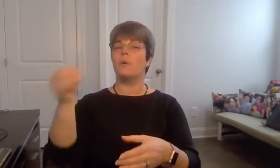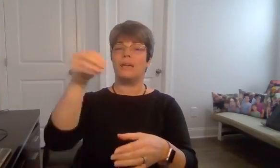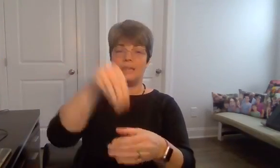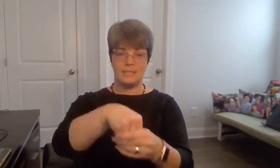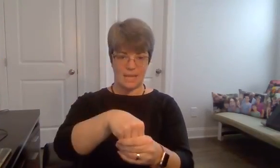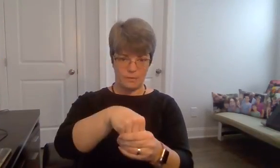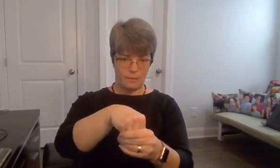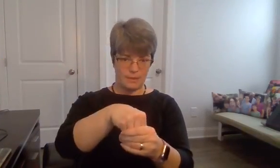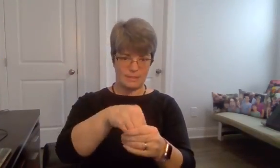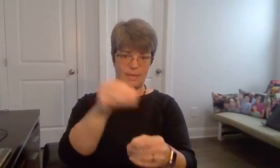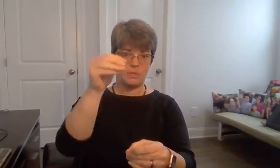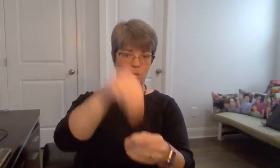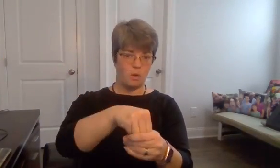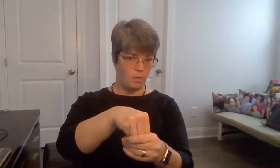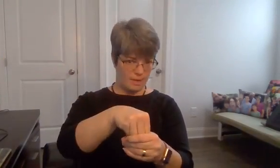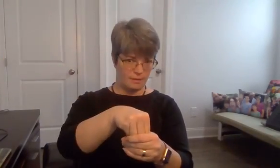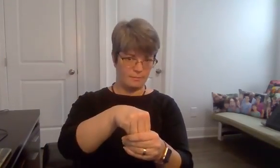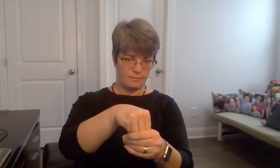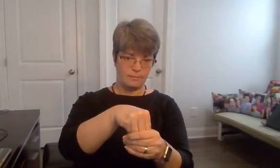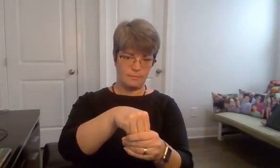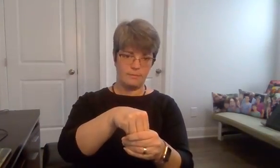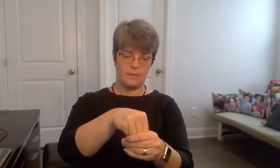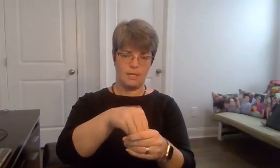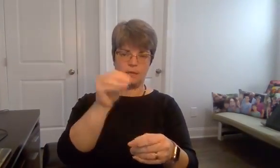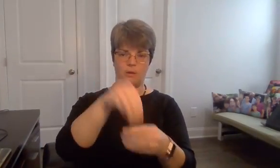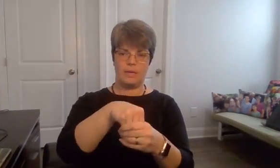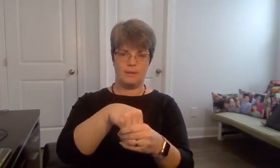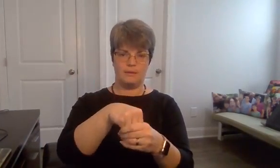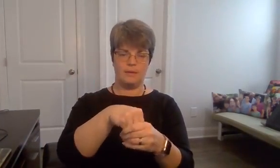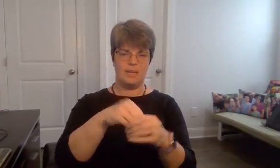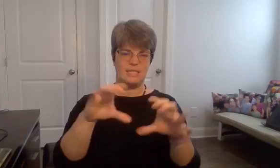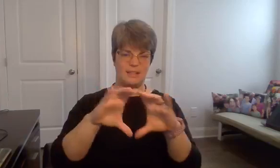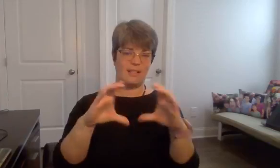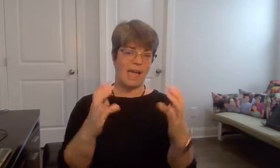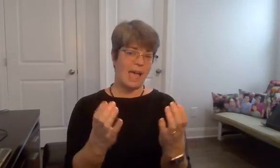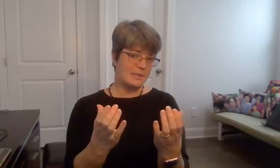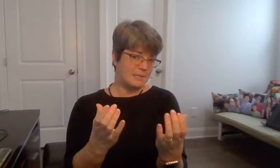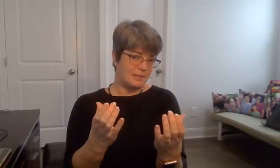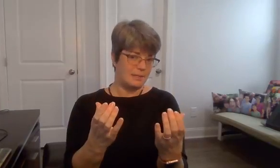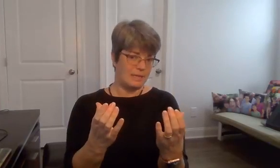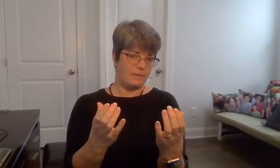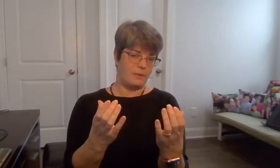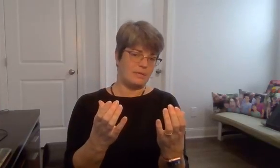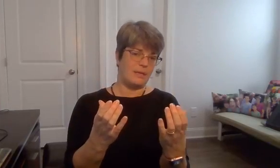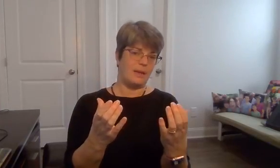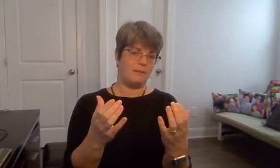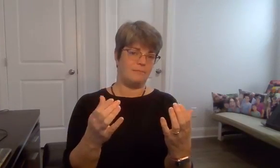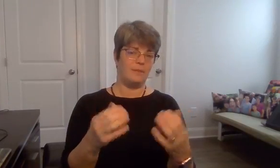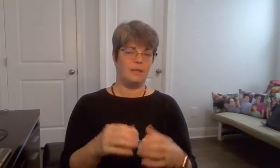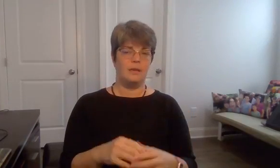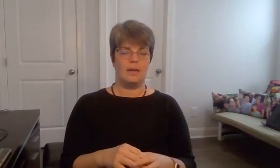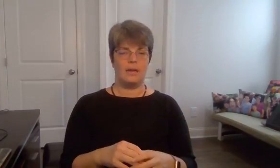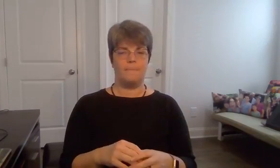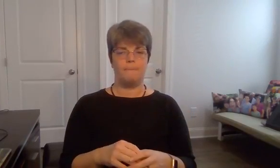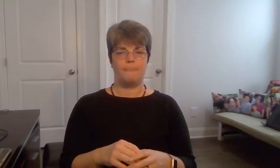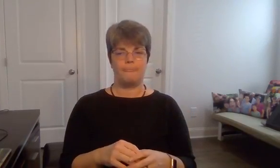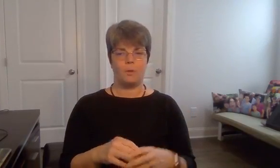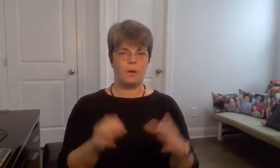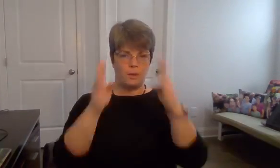going inside would be the same. So go in. Go in. To the class, if you want to say that. Or